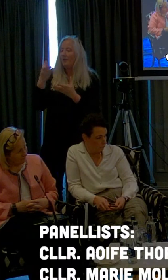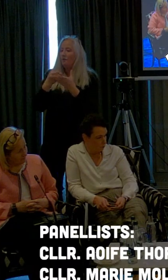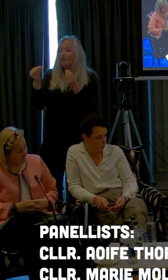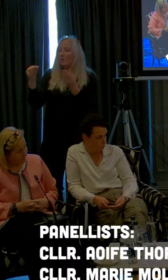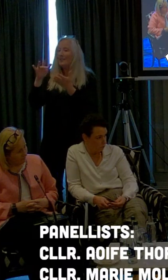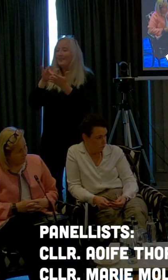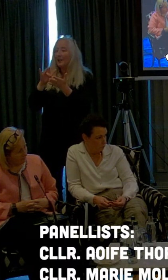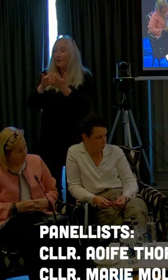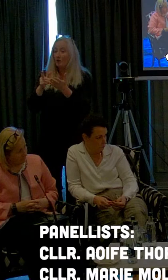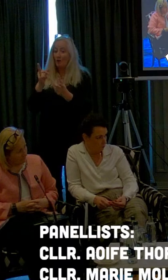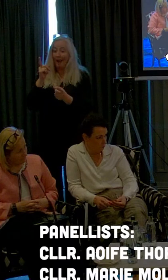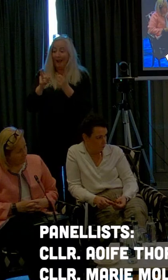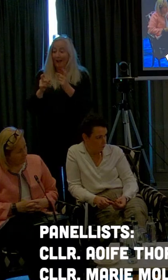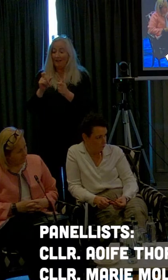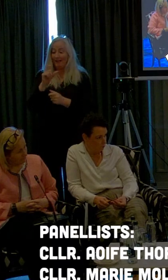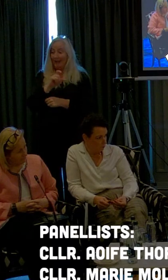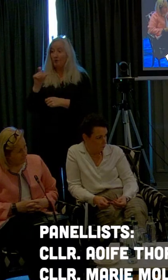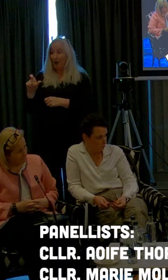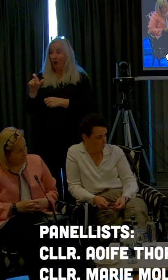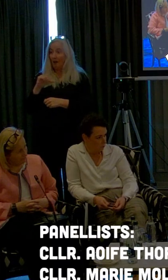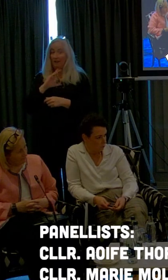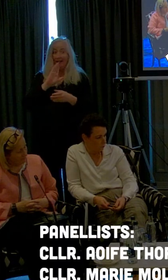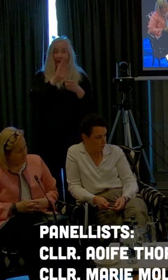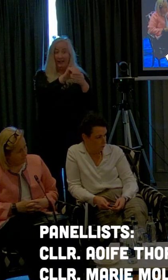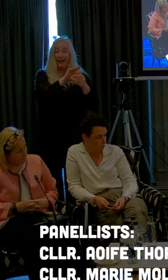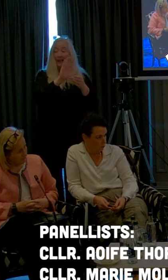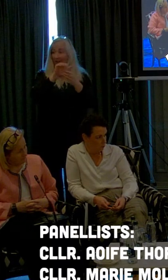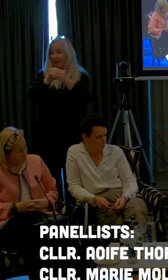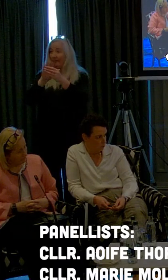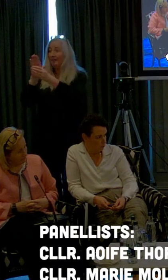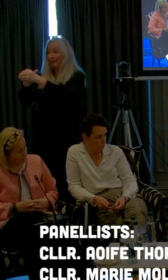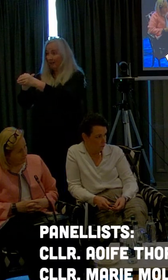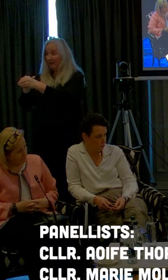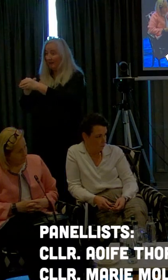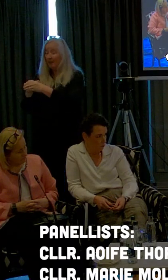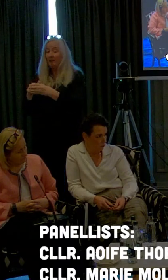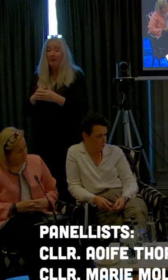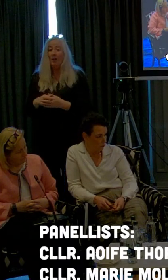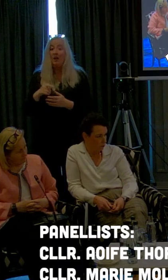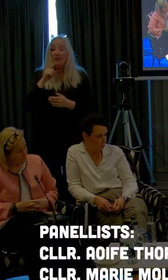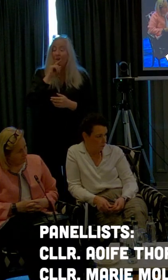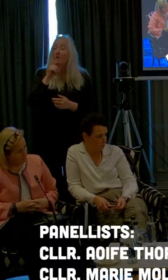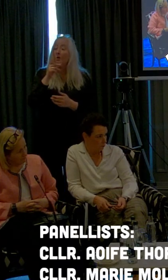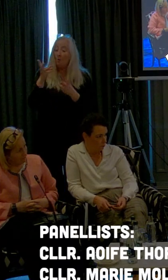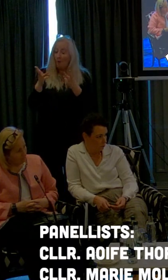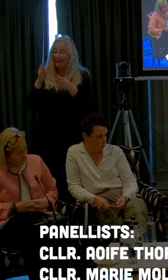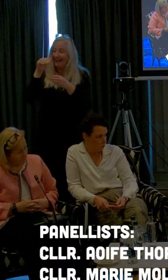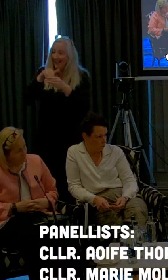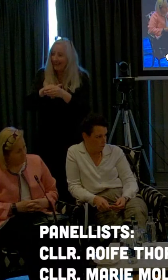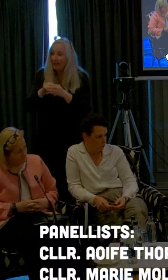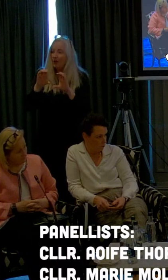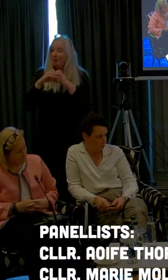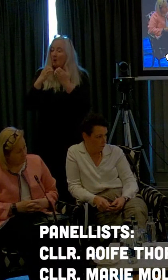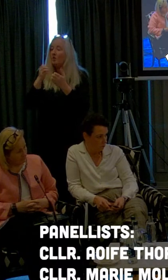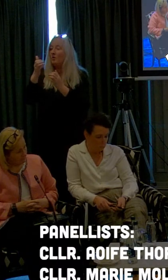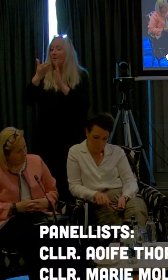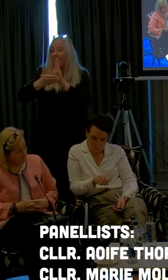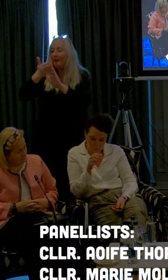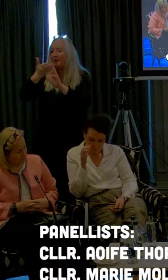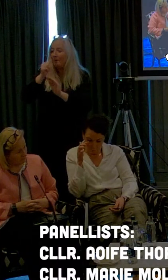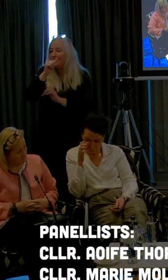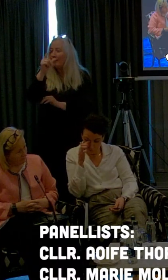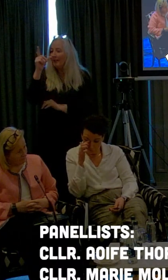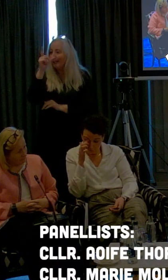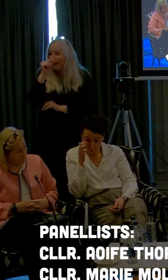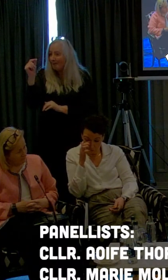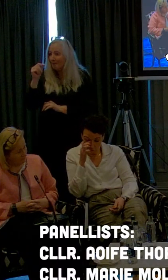council now. These are all my voluntary work, like. And I think when you are working within the community, you build up your name, you build up your